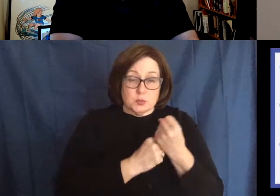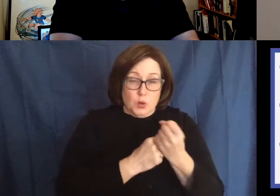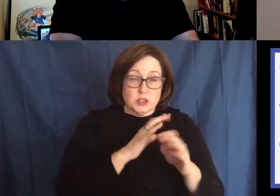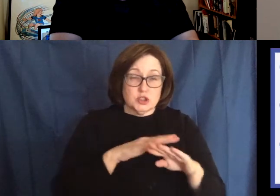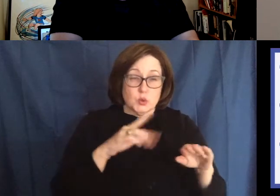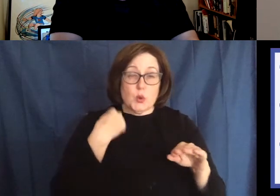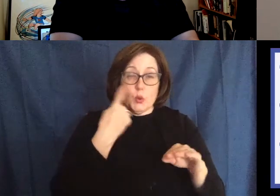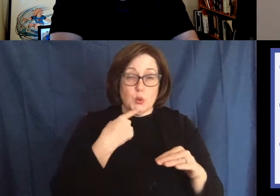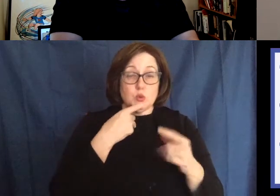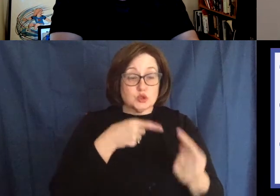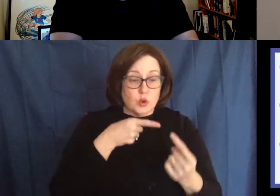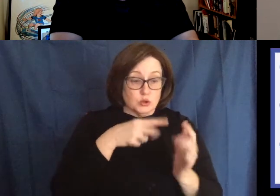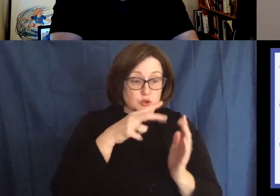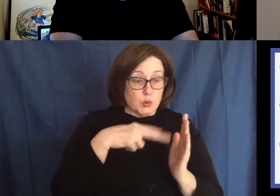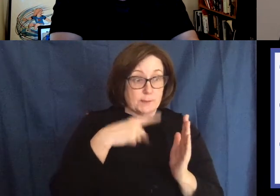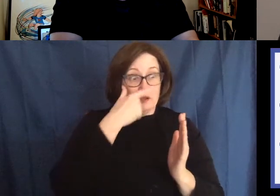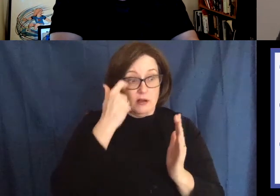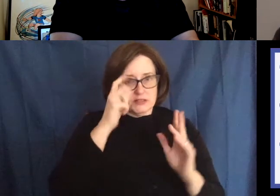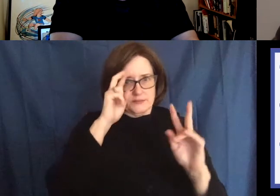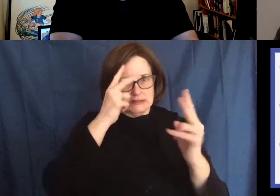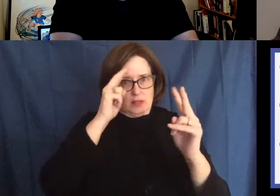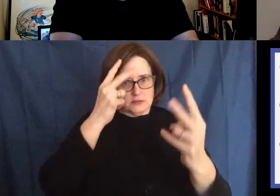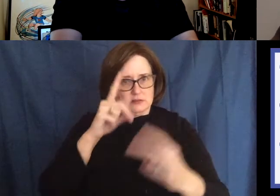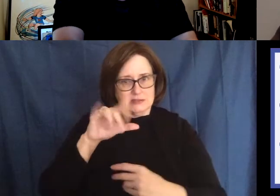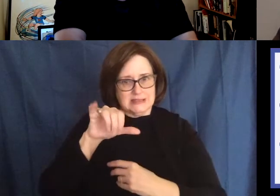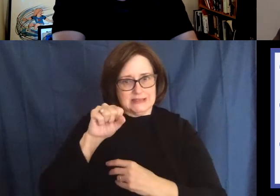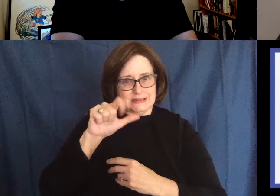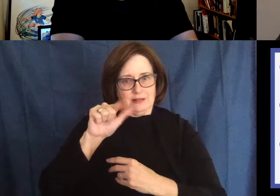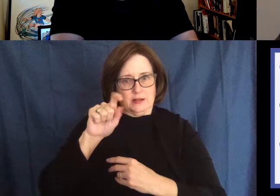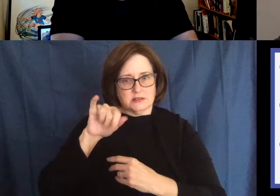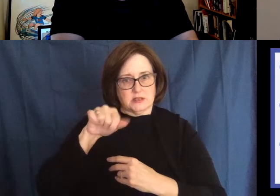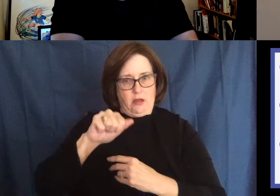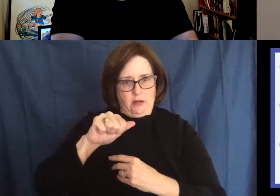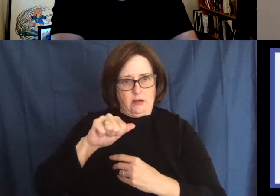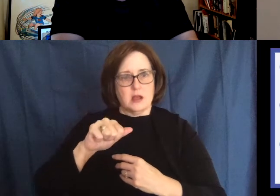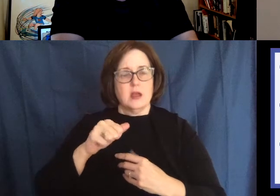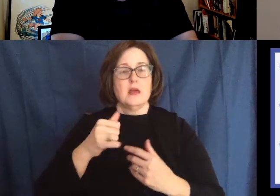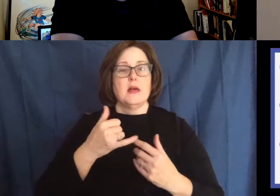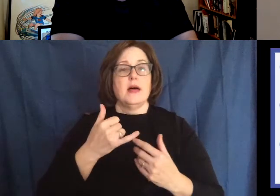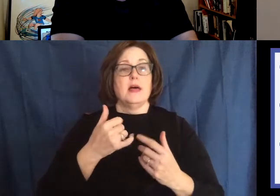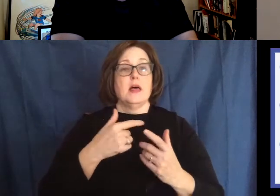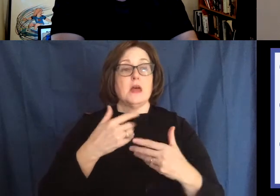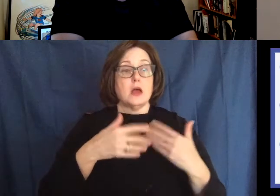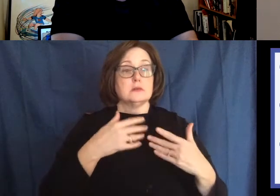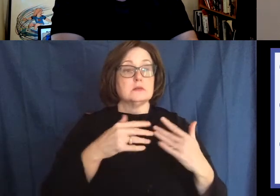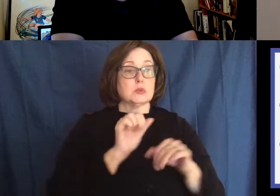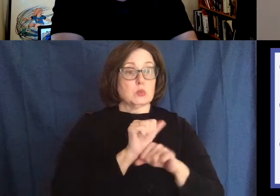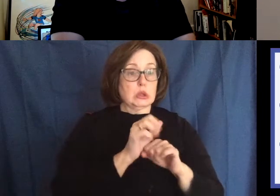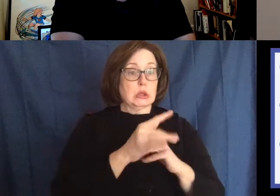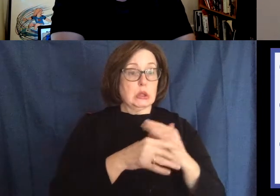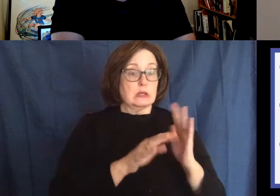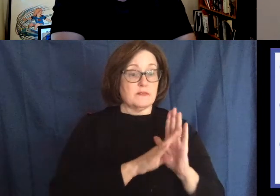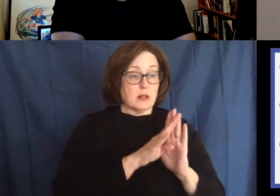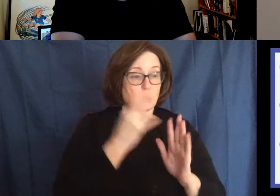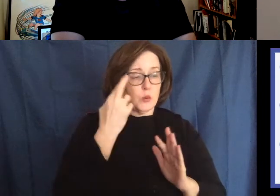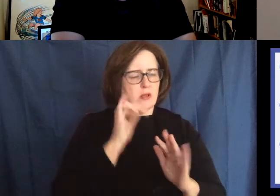but in doing so, we realized that we were actually just taking a very small segment of the